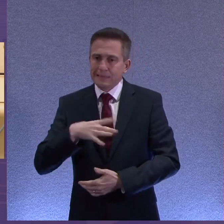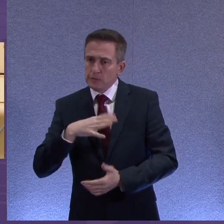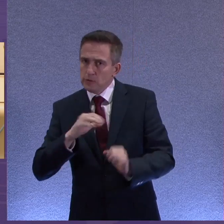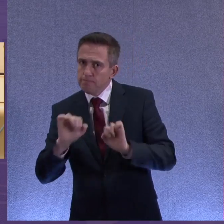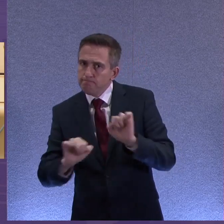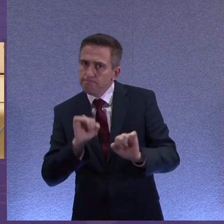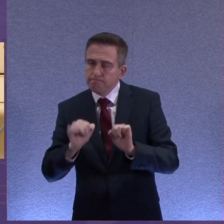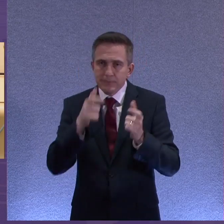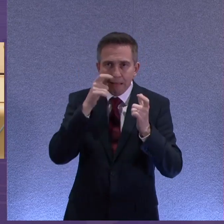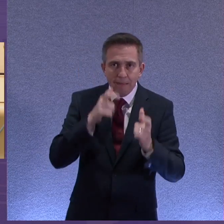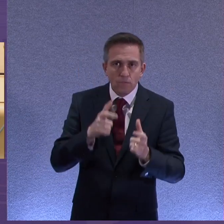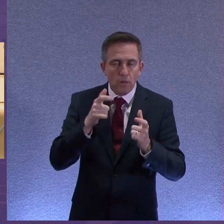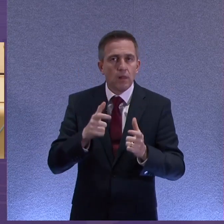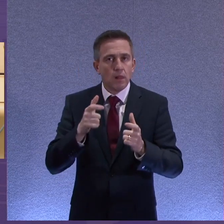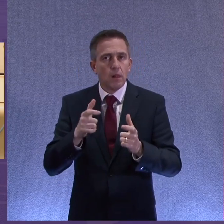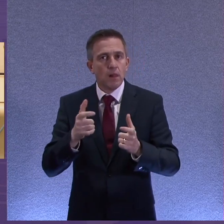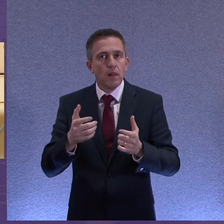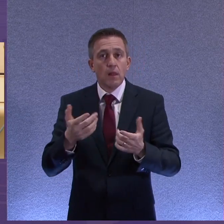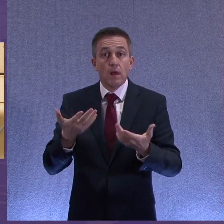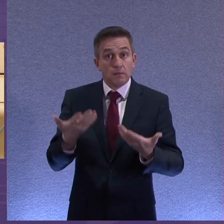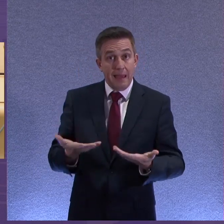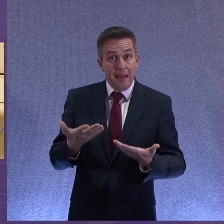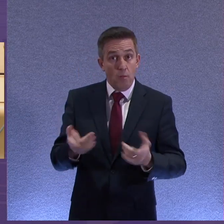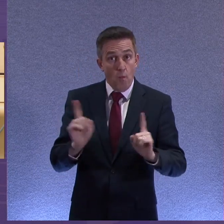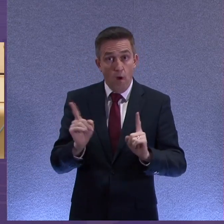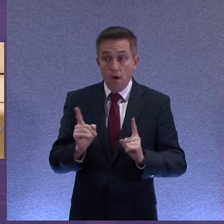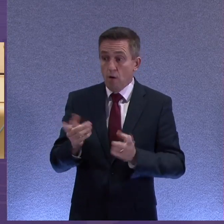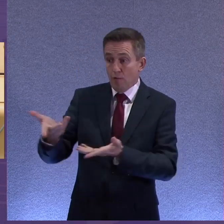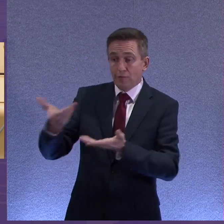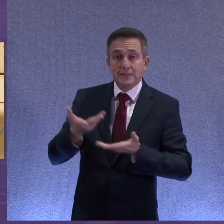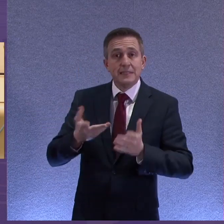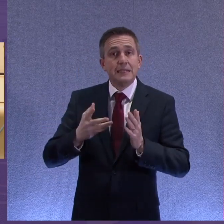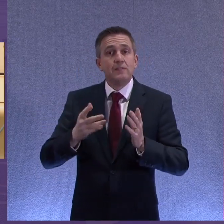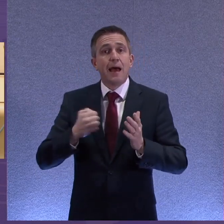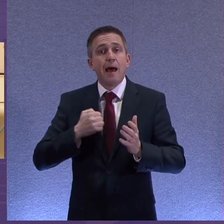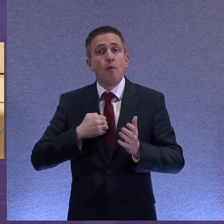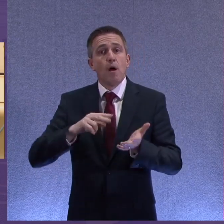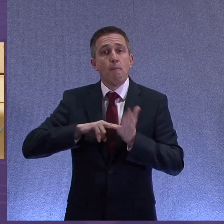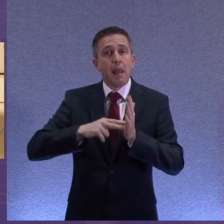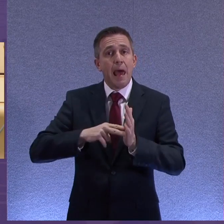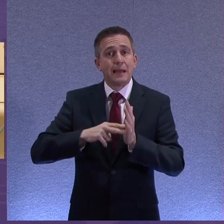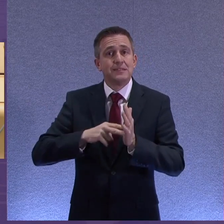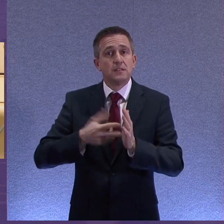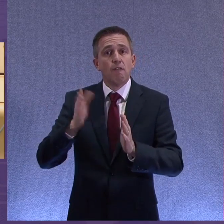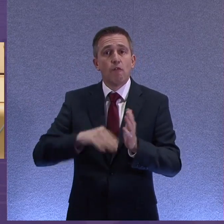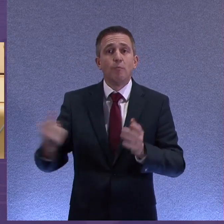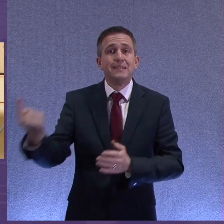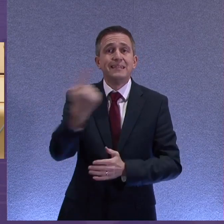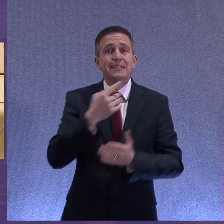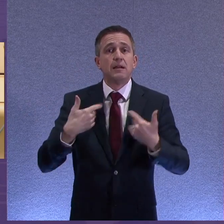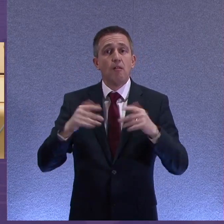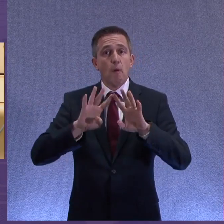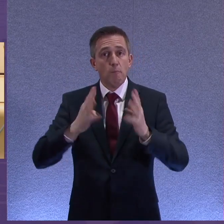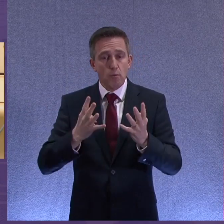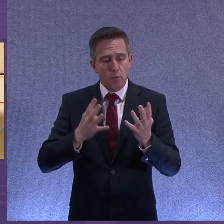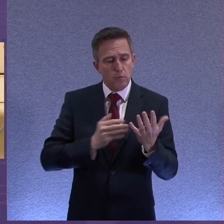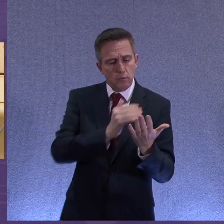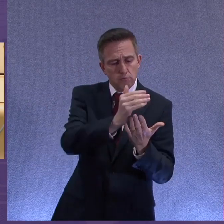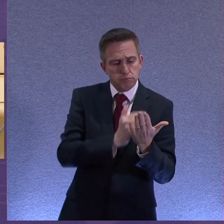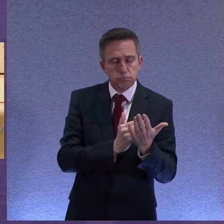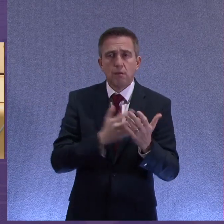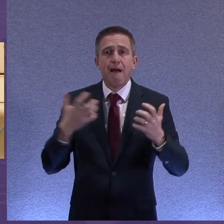footing, we have now received the mobilisation plans from all of our health boards. They set out in detail how they